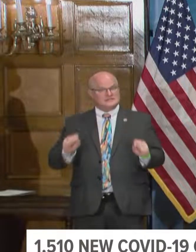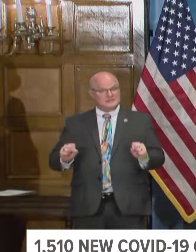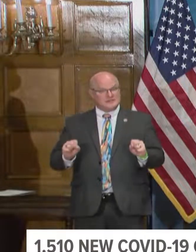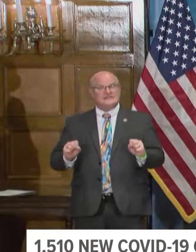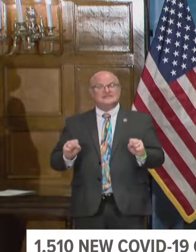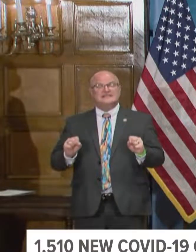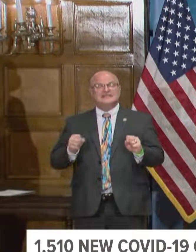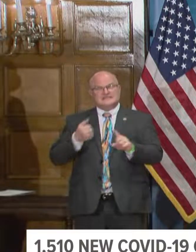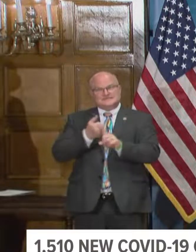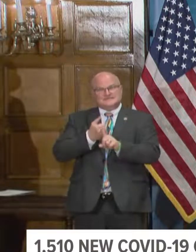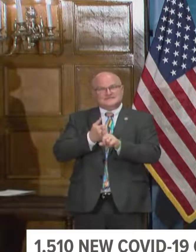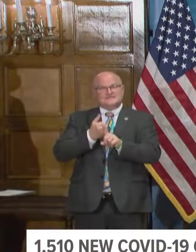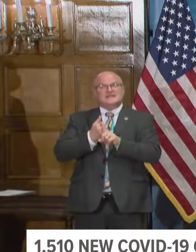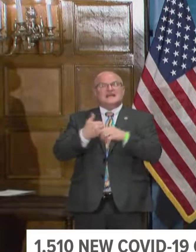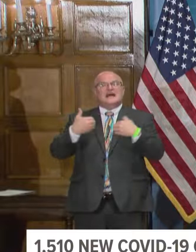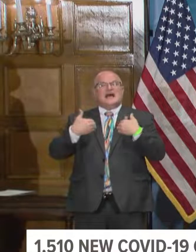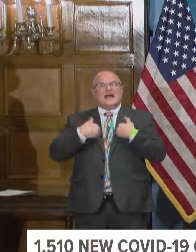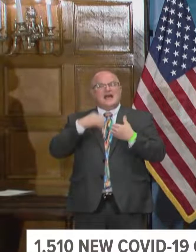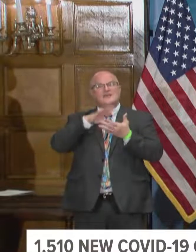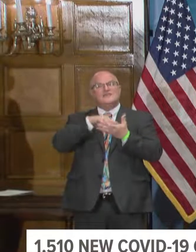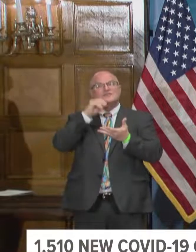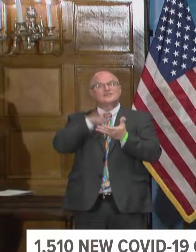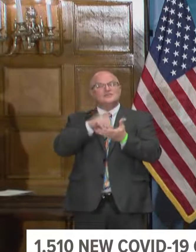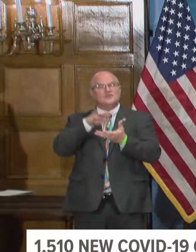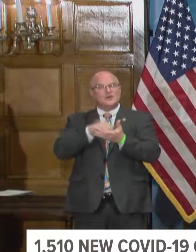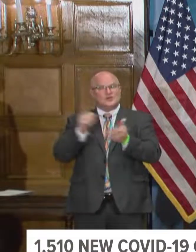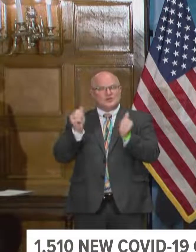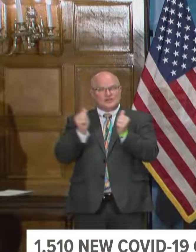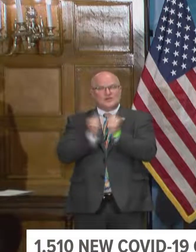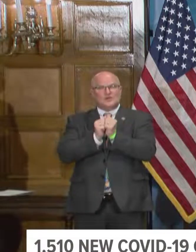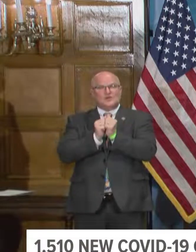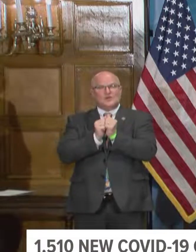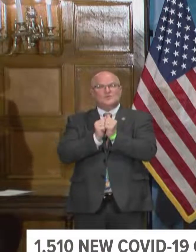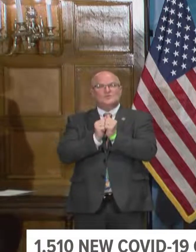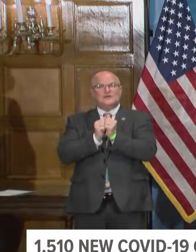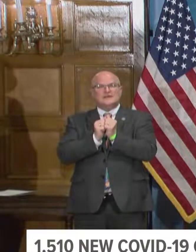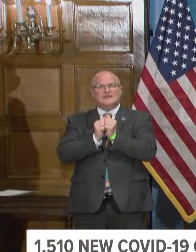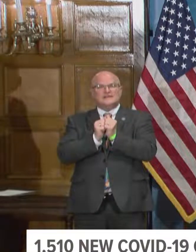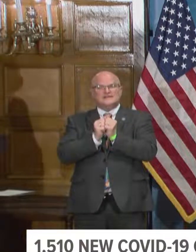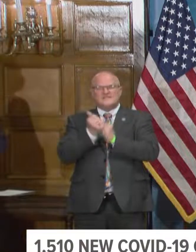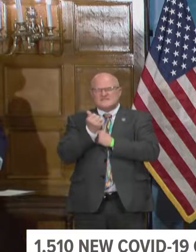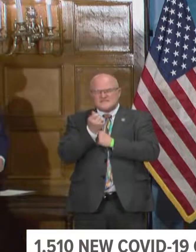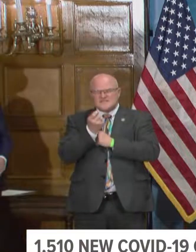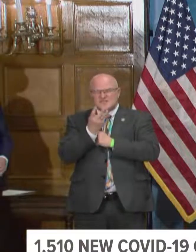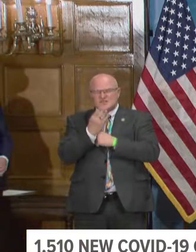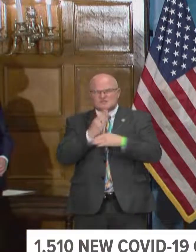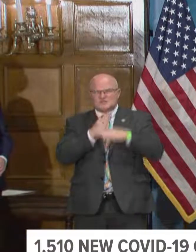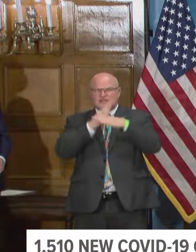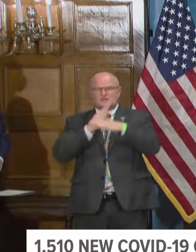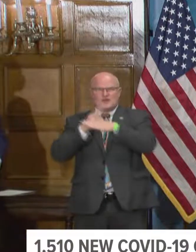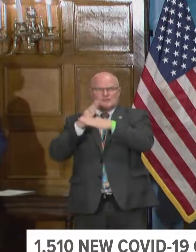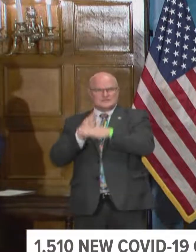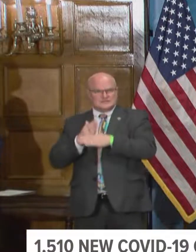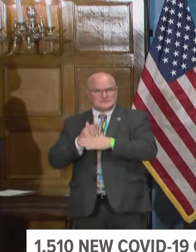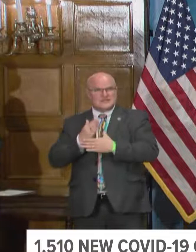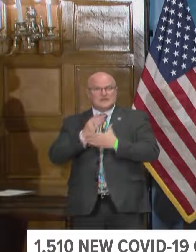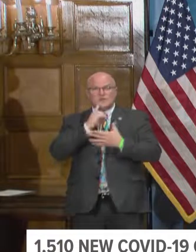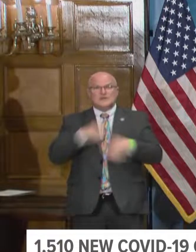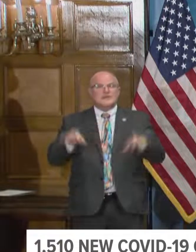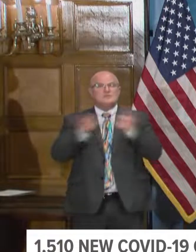to have learning with relatively few interruptions. Some really important